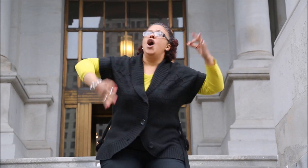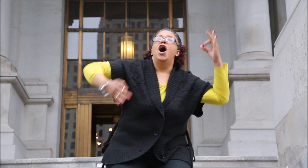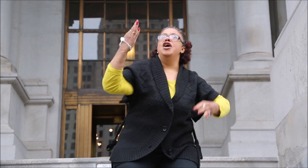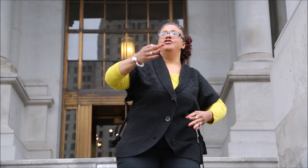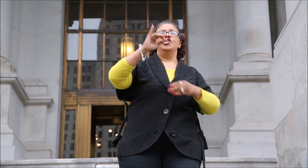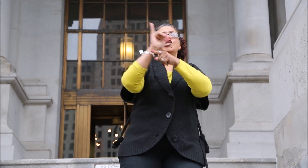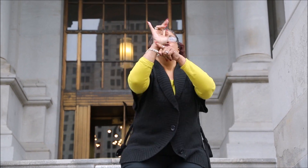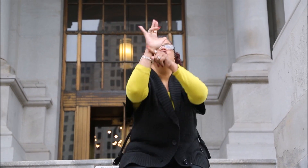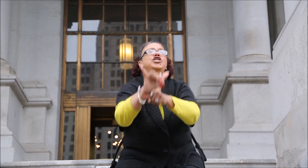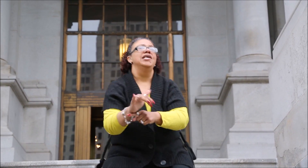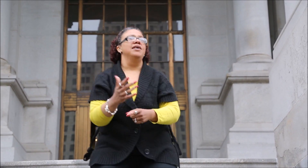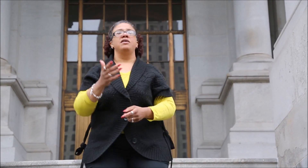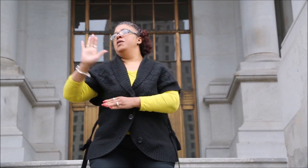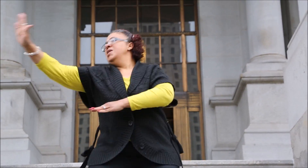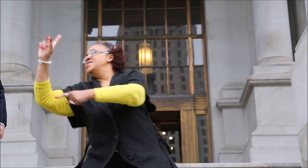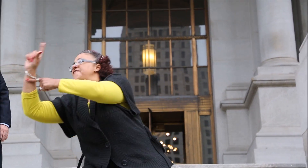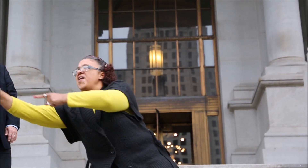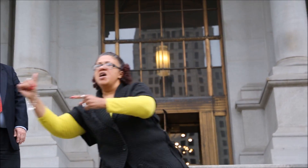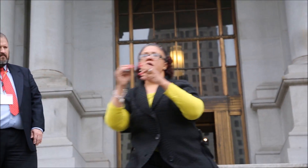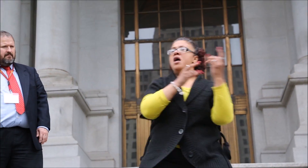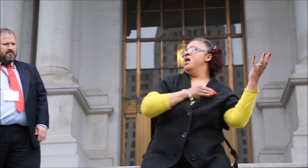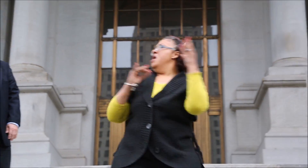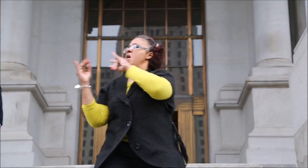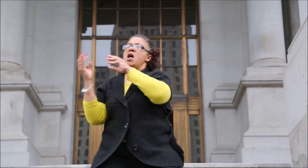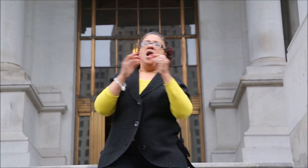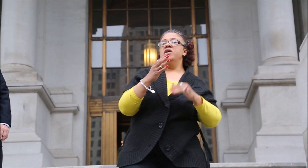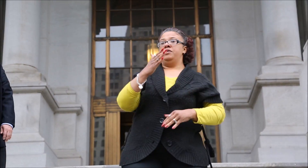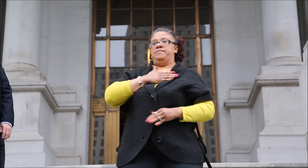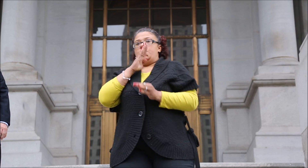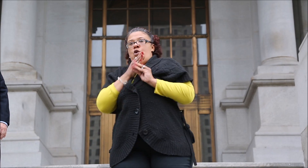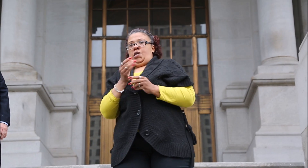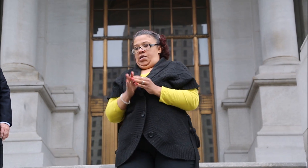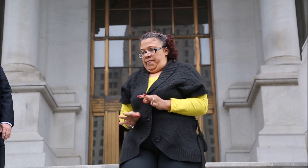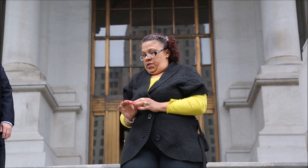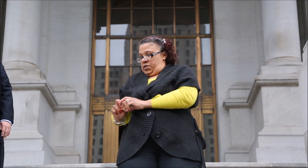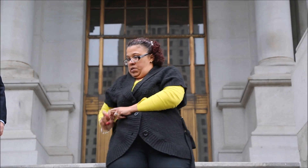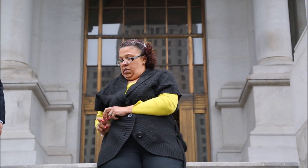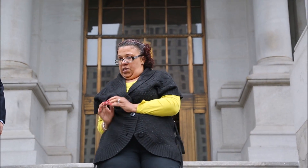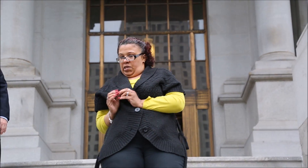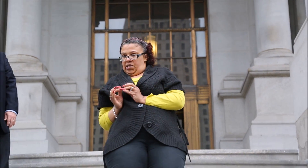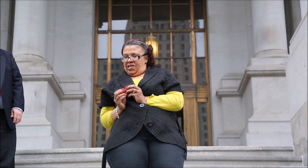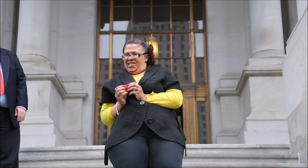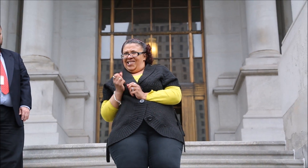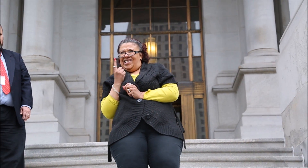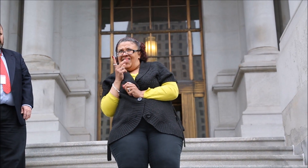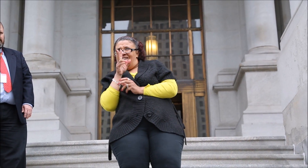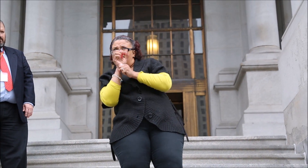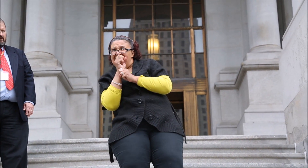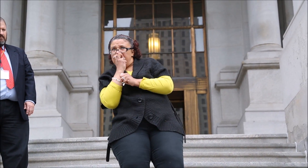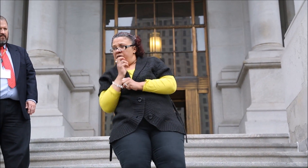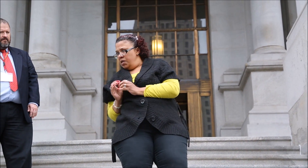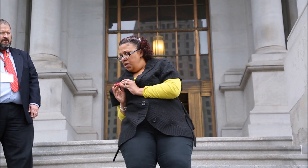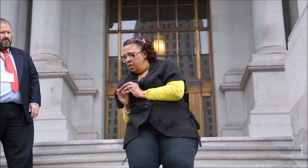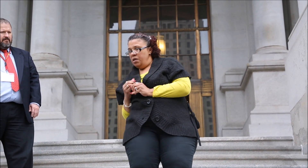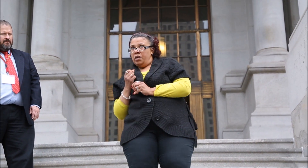My nephew is hearing, and I've got a hearing child. I went to the hospital and needed some help for a cut on